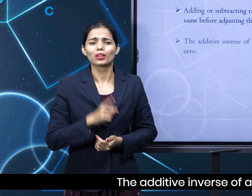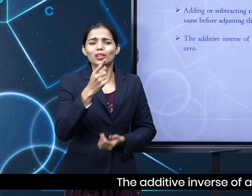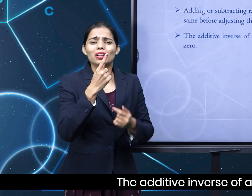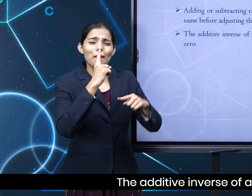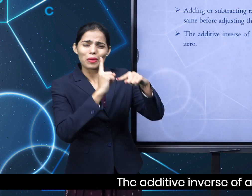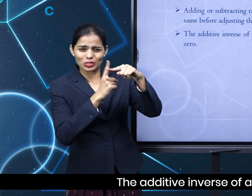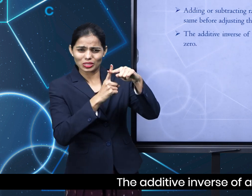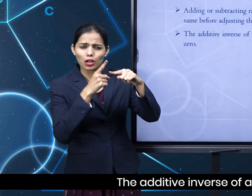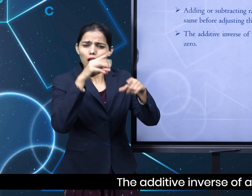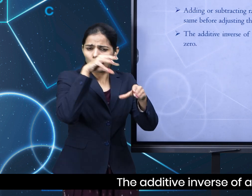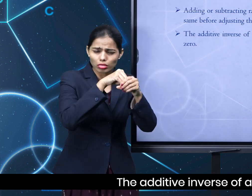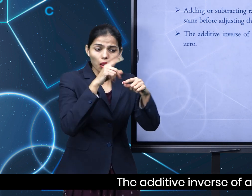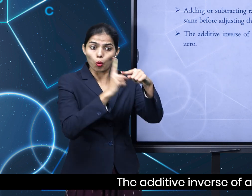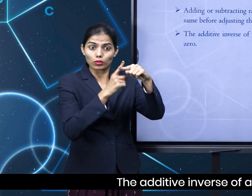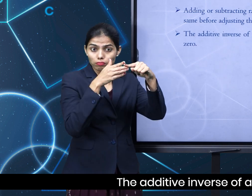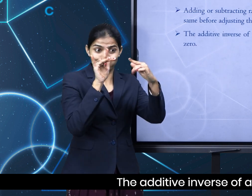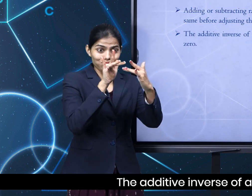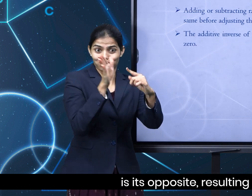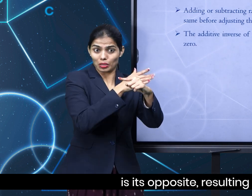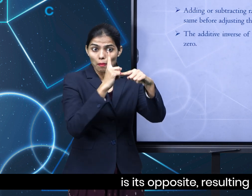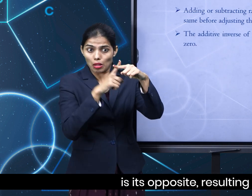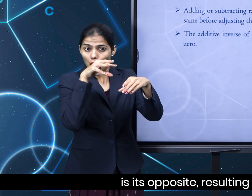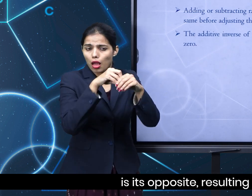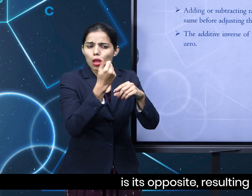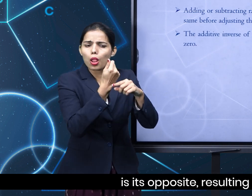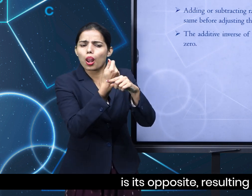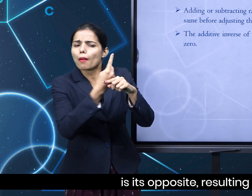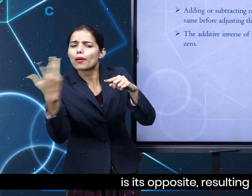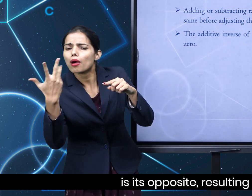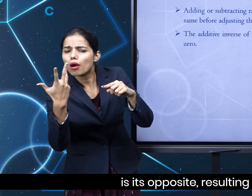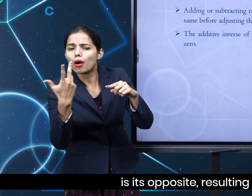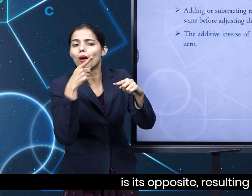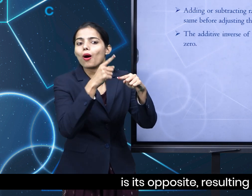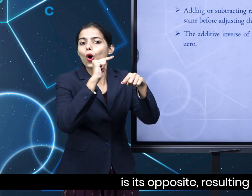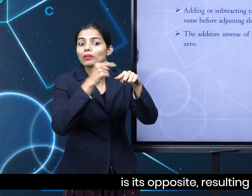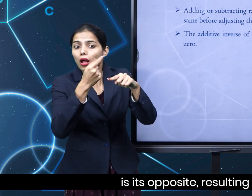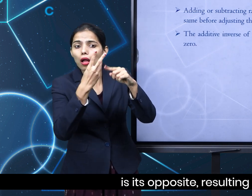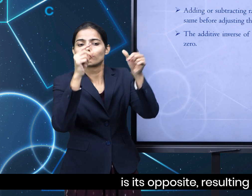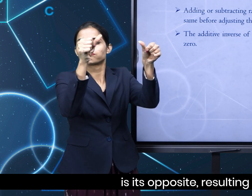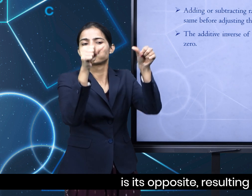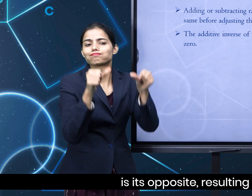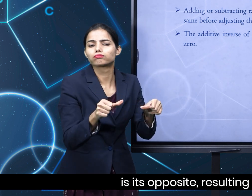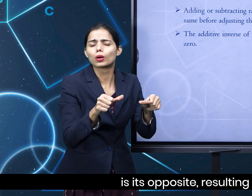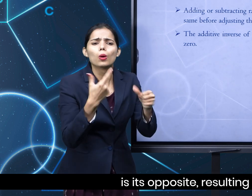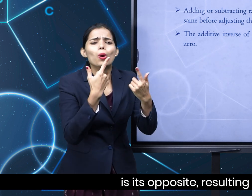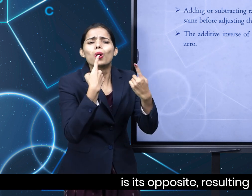The additive inverse of a rational number is its opposite, resulting in a sum of 0.